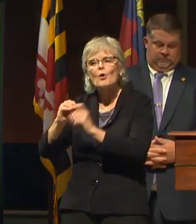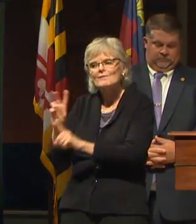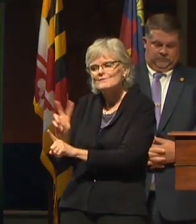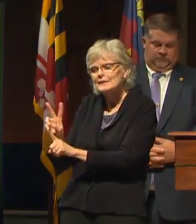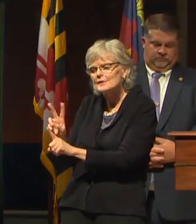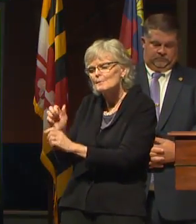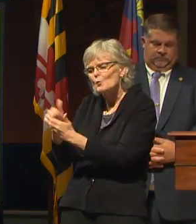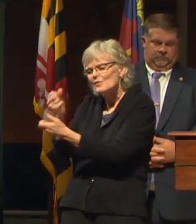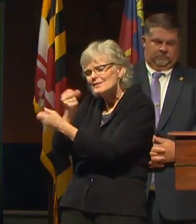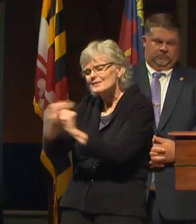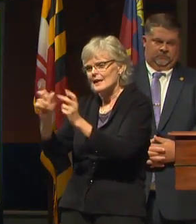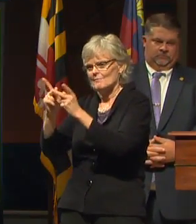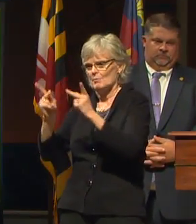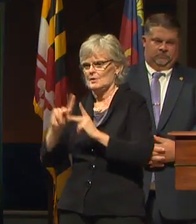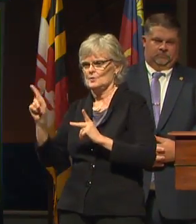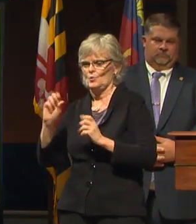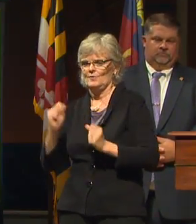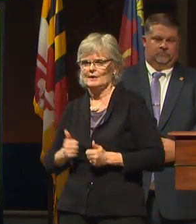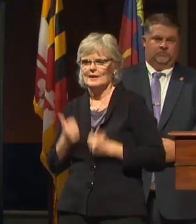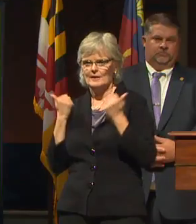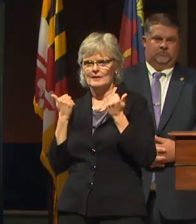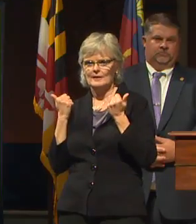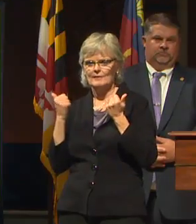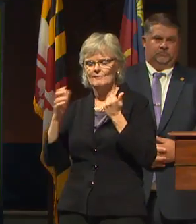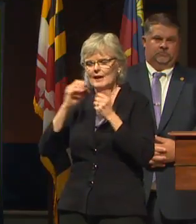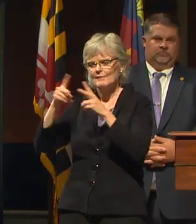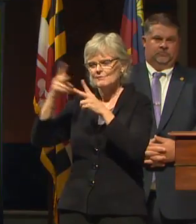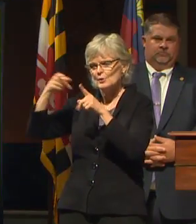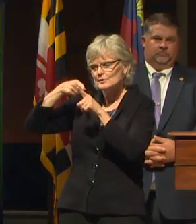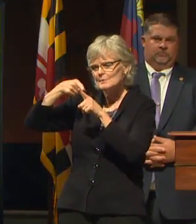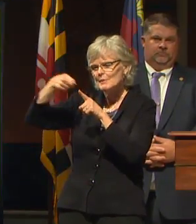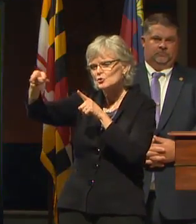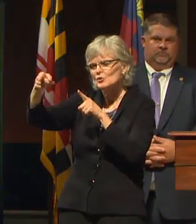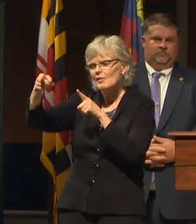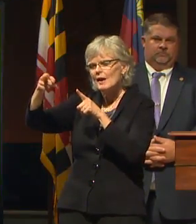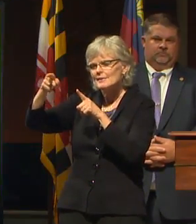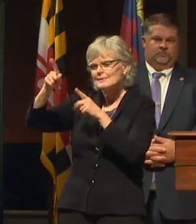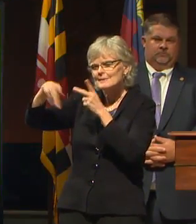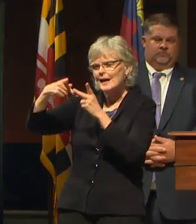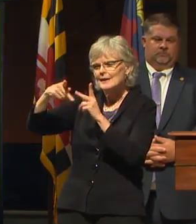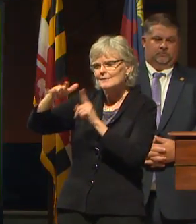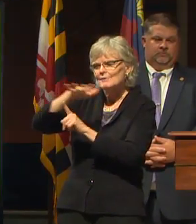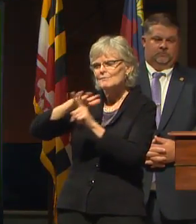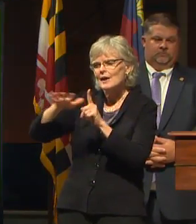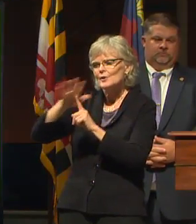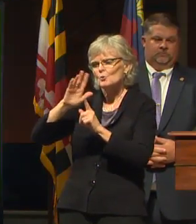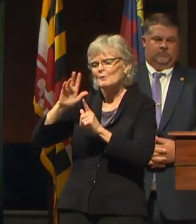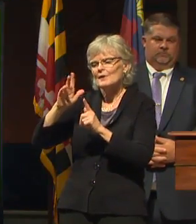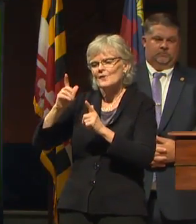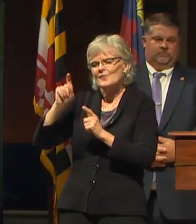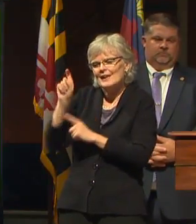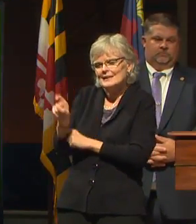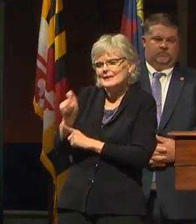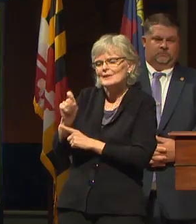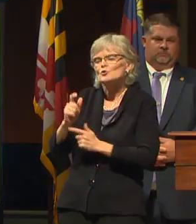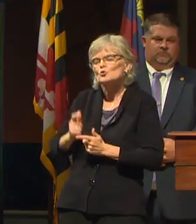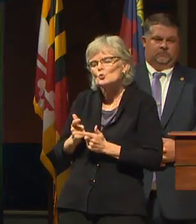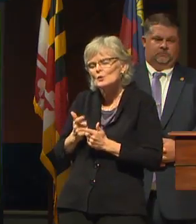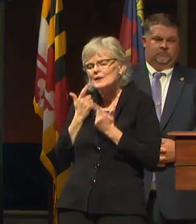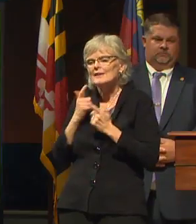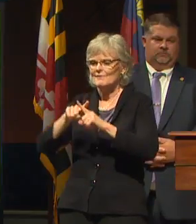with a safe place to live and the very specialized environment that they need in order to live a very different